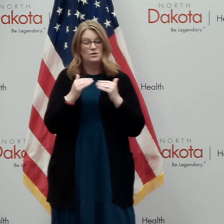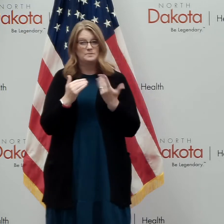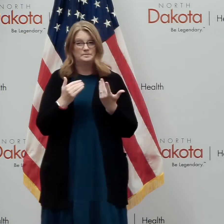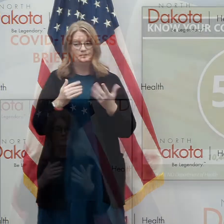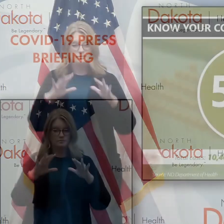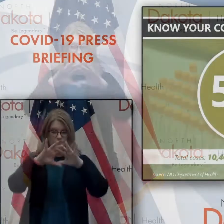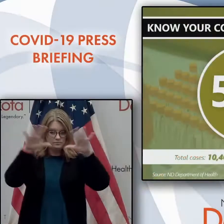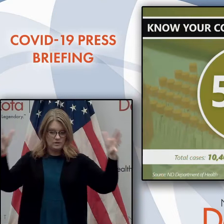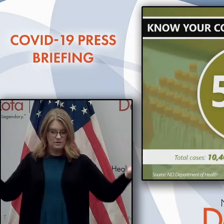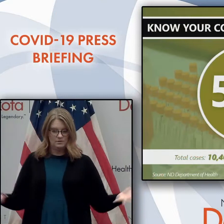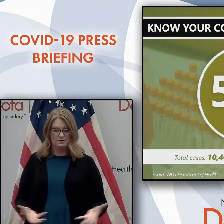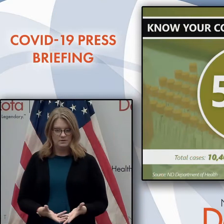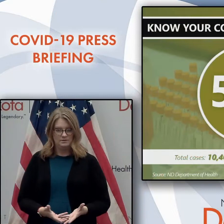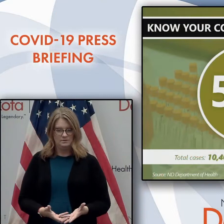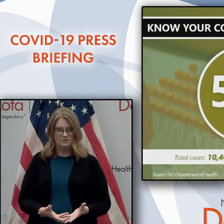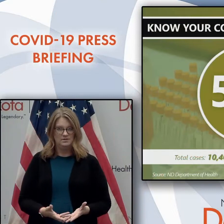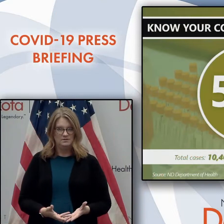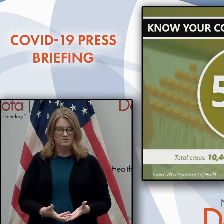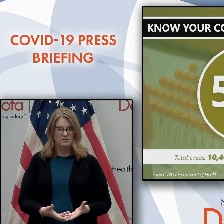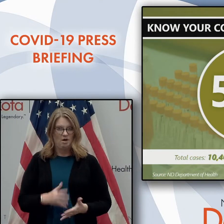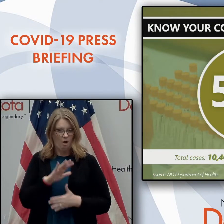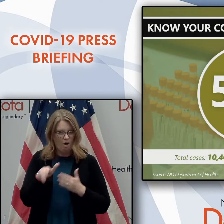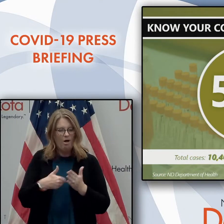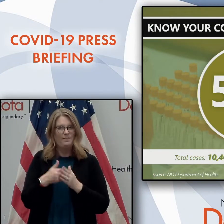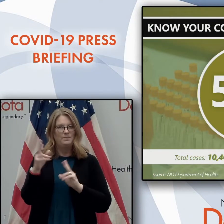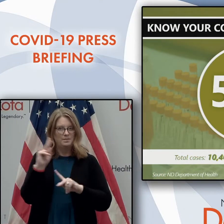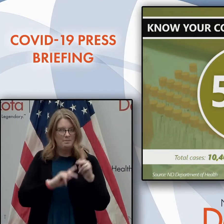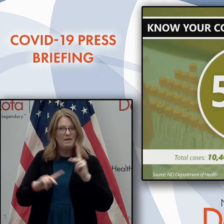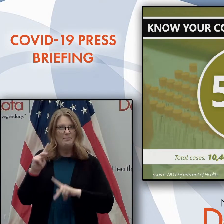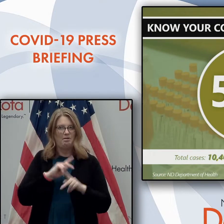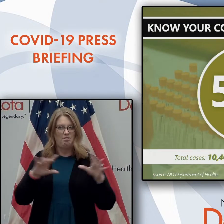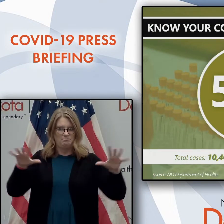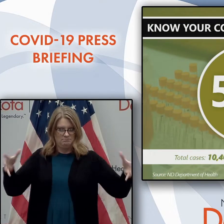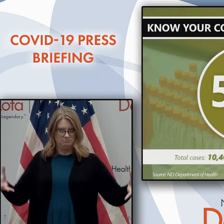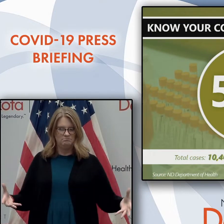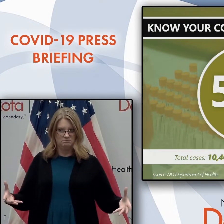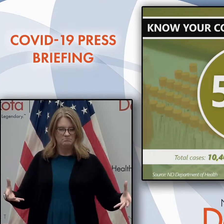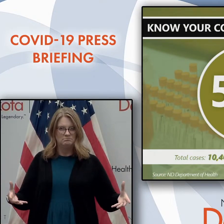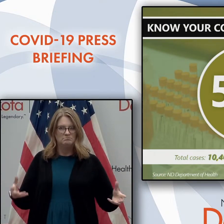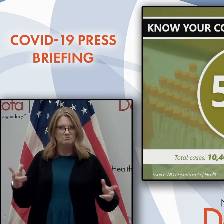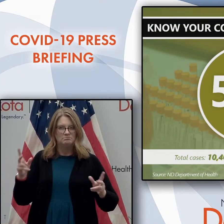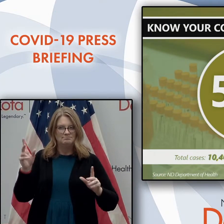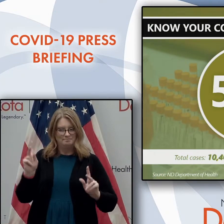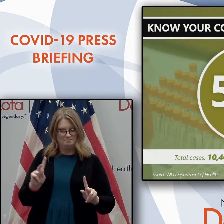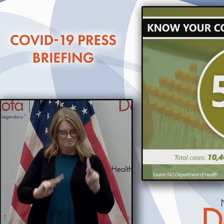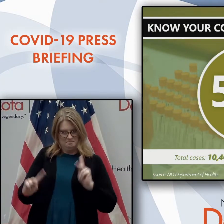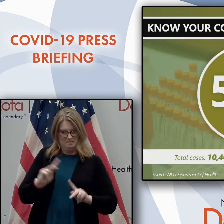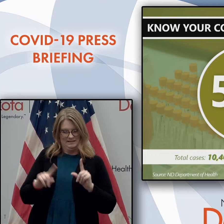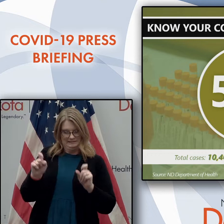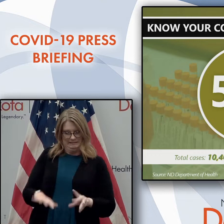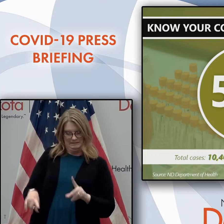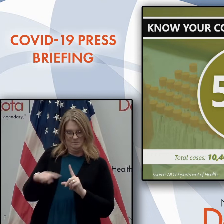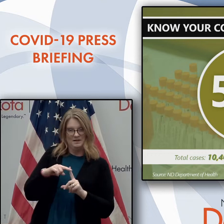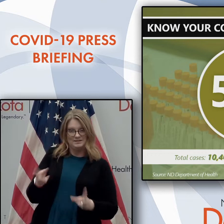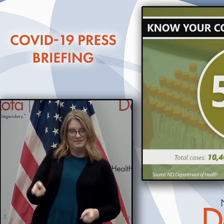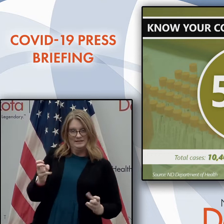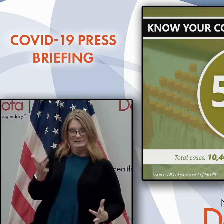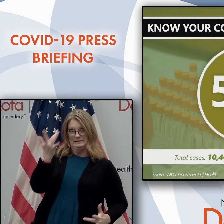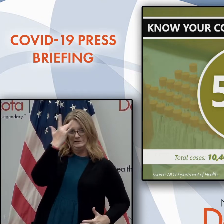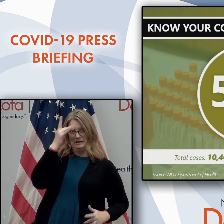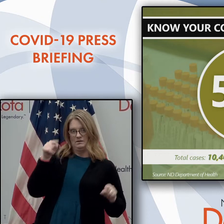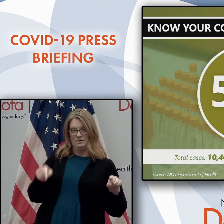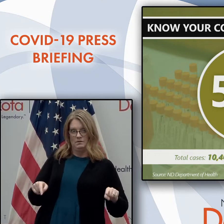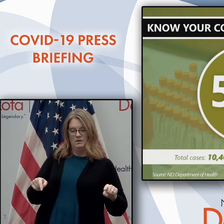let me say that again, 56% of the cases in North Dakota, people who tested positive, were not reporting